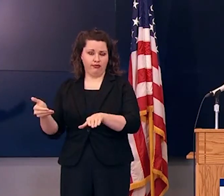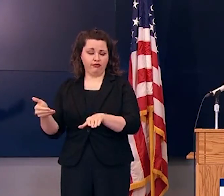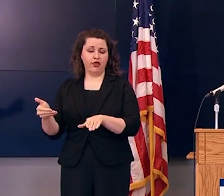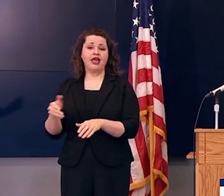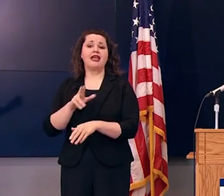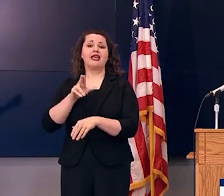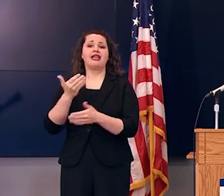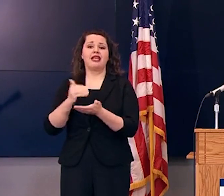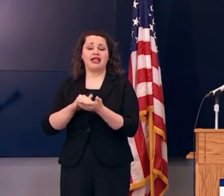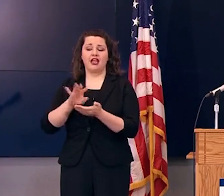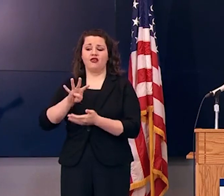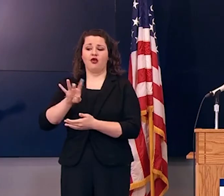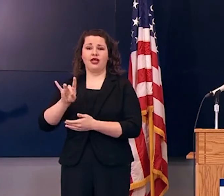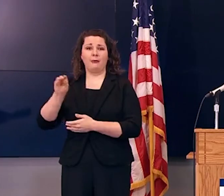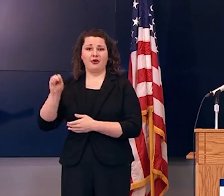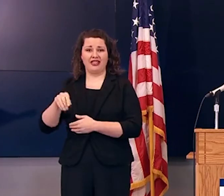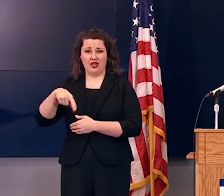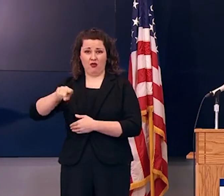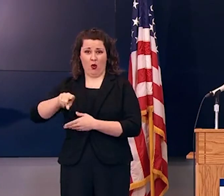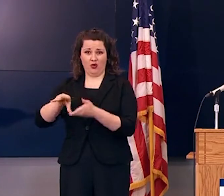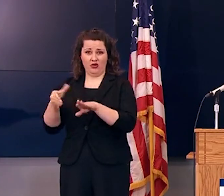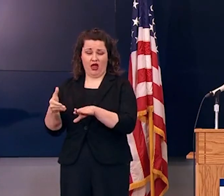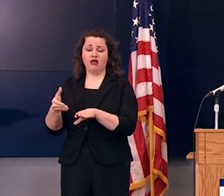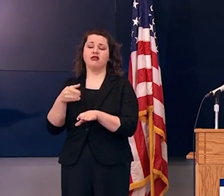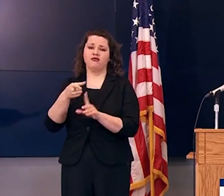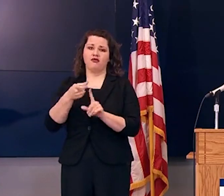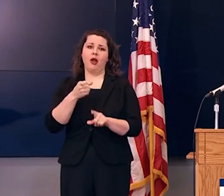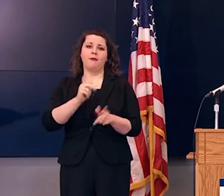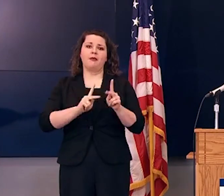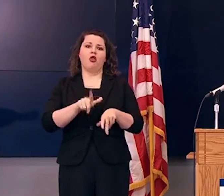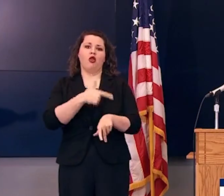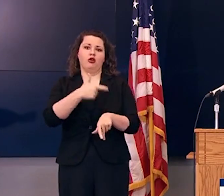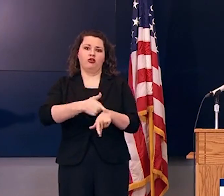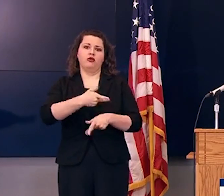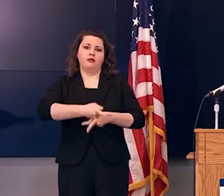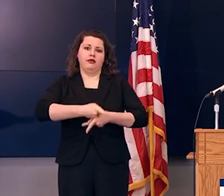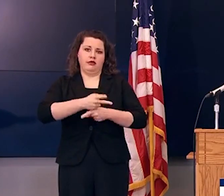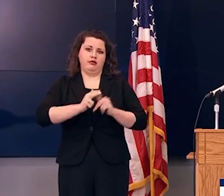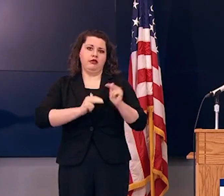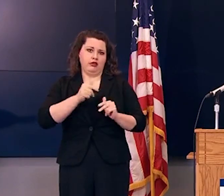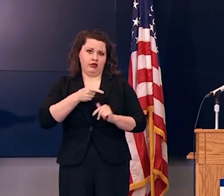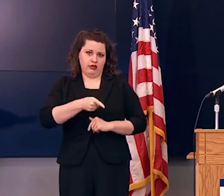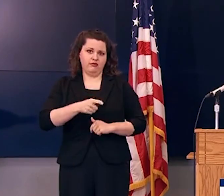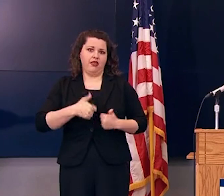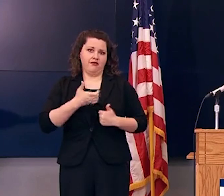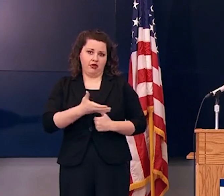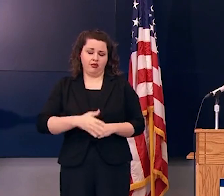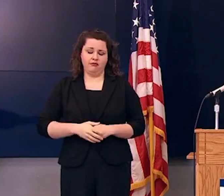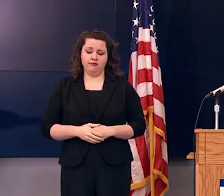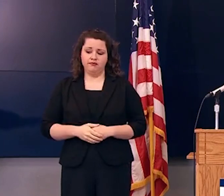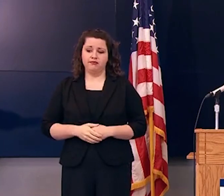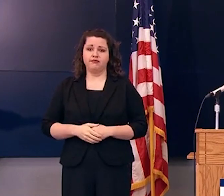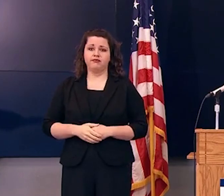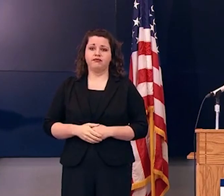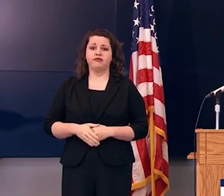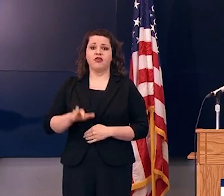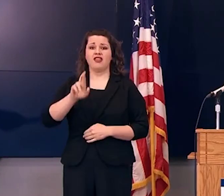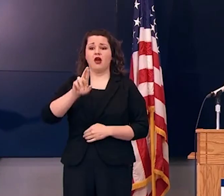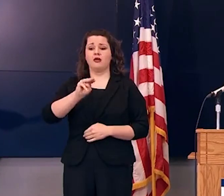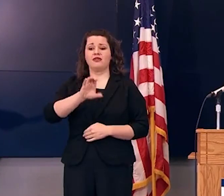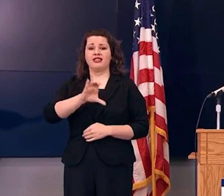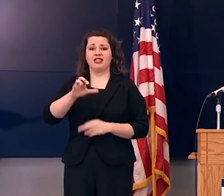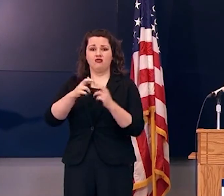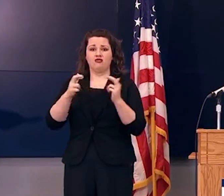again, 48% of all deaths in Iowa are among residents in long-term care facilities. Across all of the